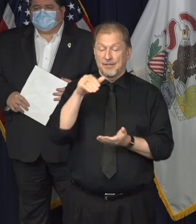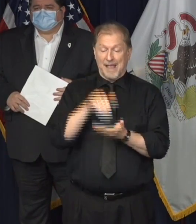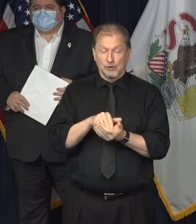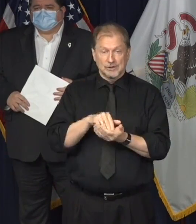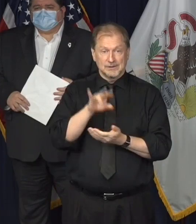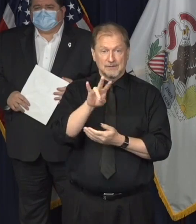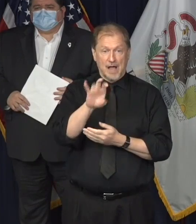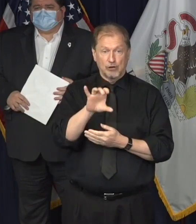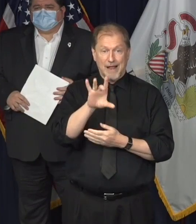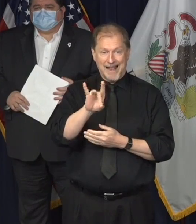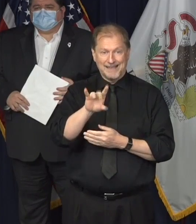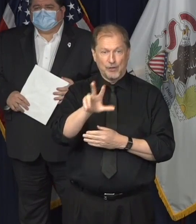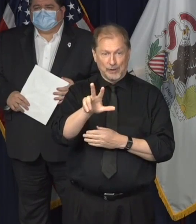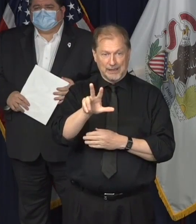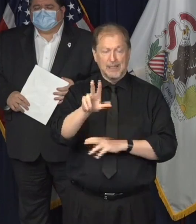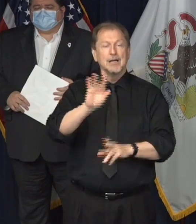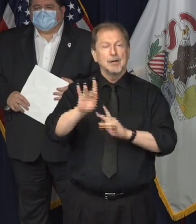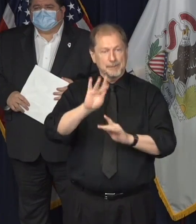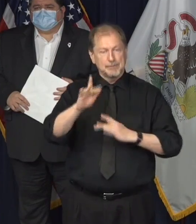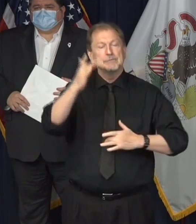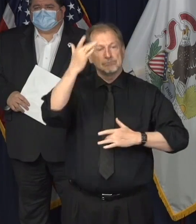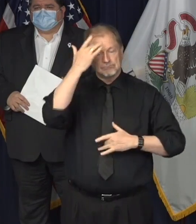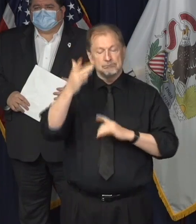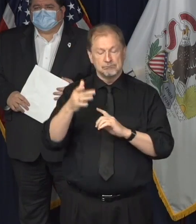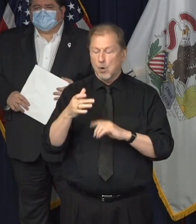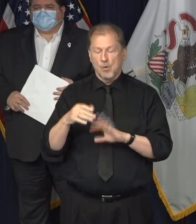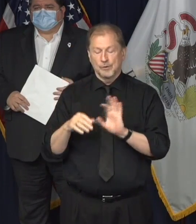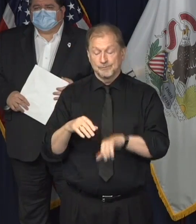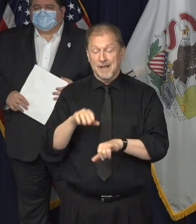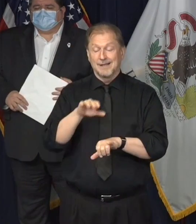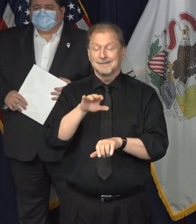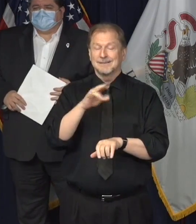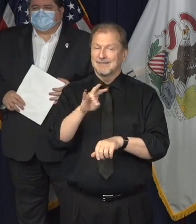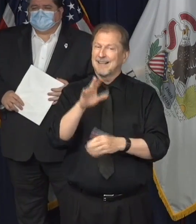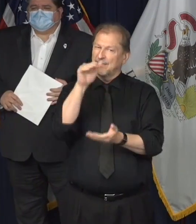17,783 tests being resulted in the last 24 hours.